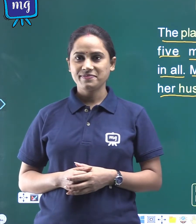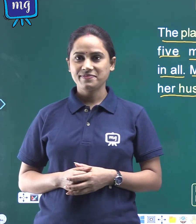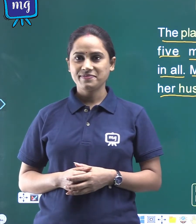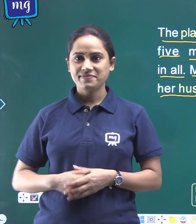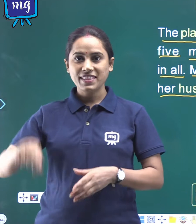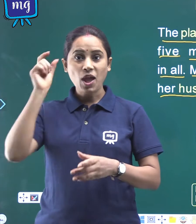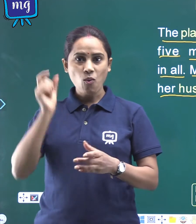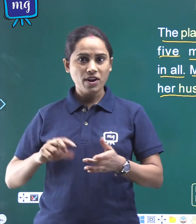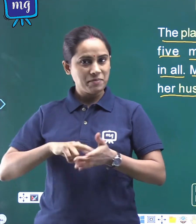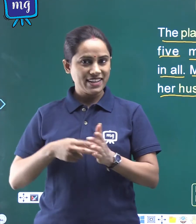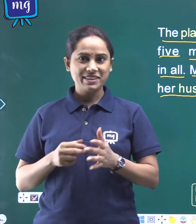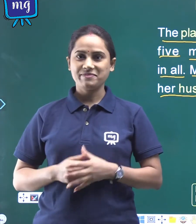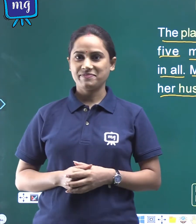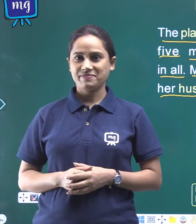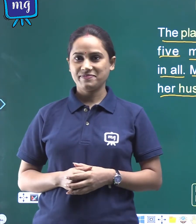Word meaning: